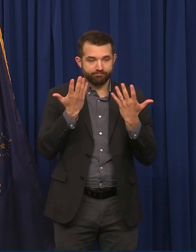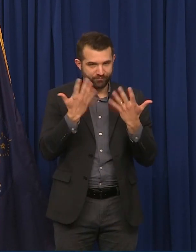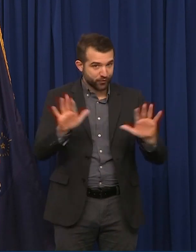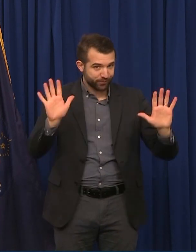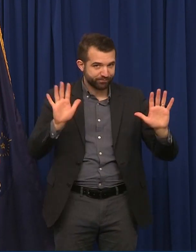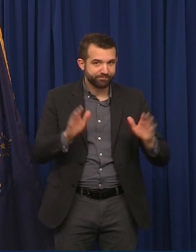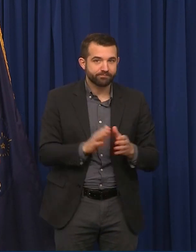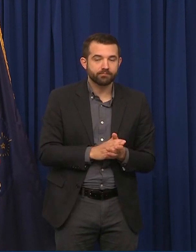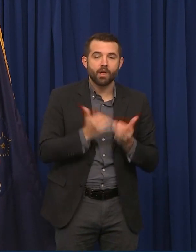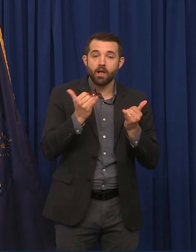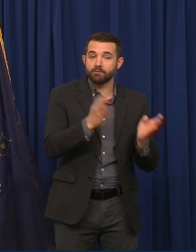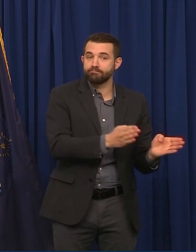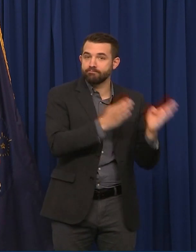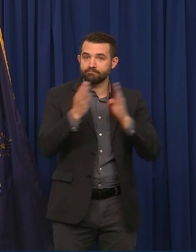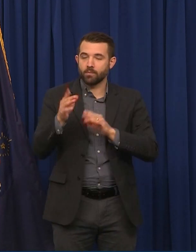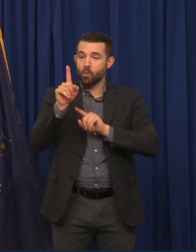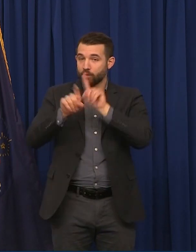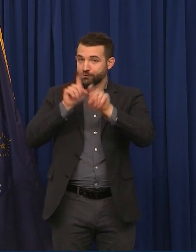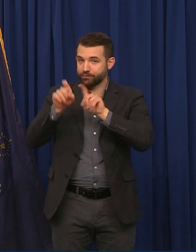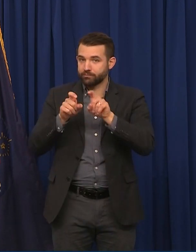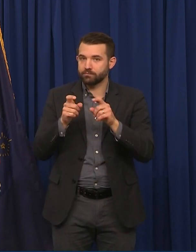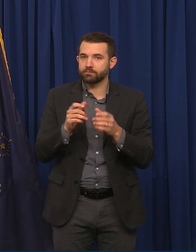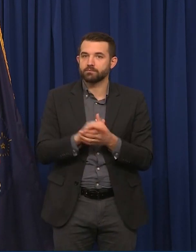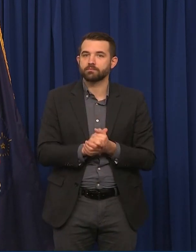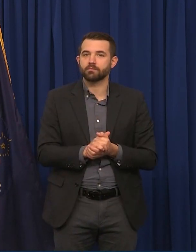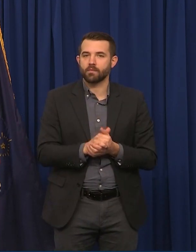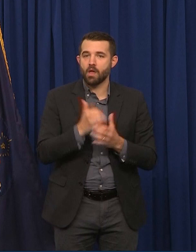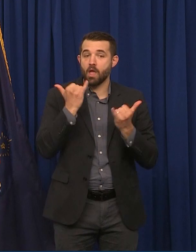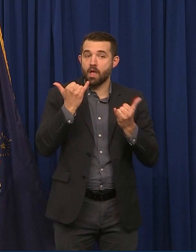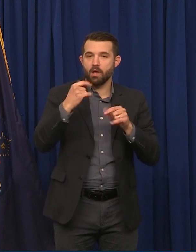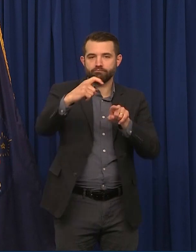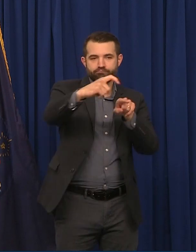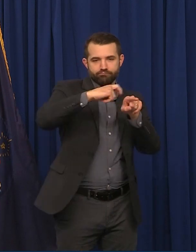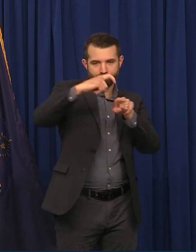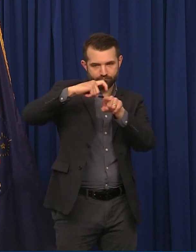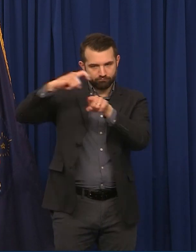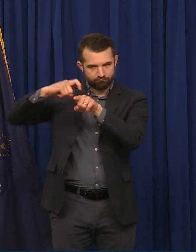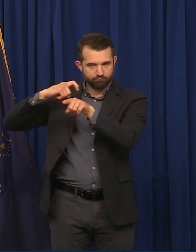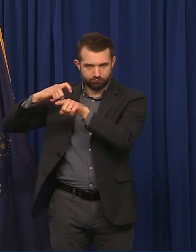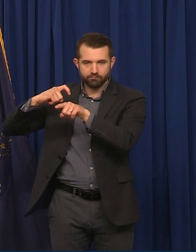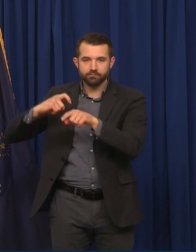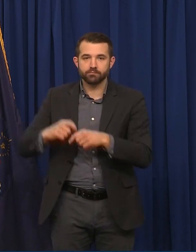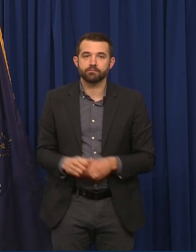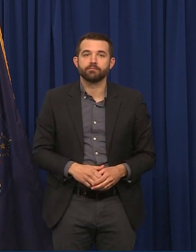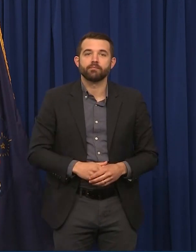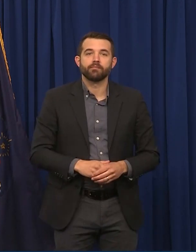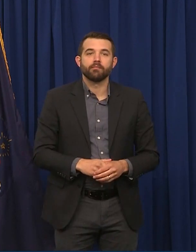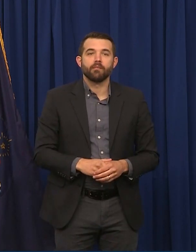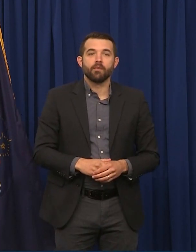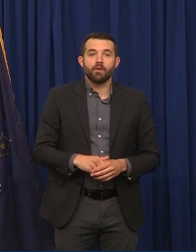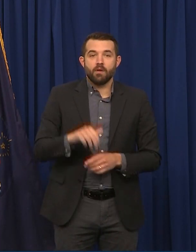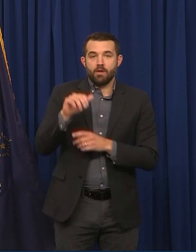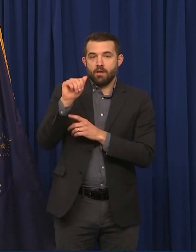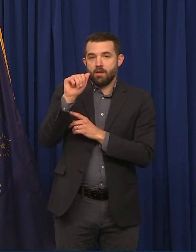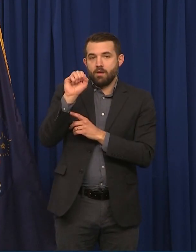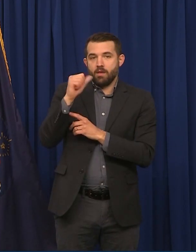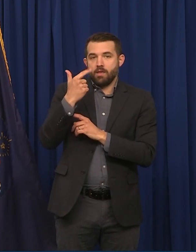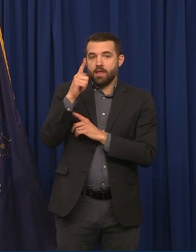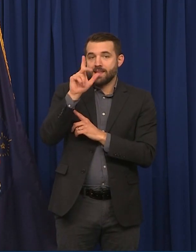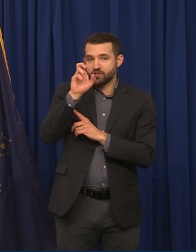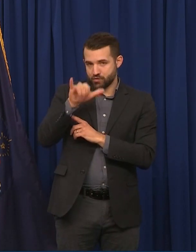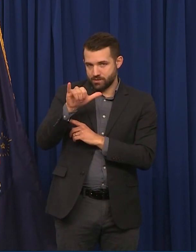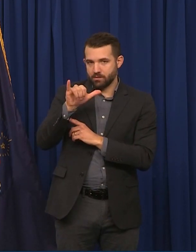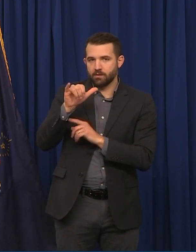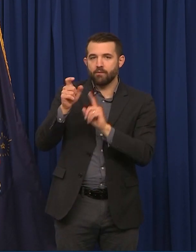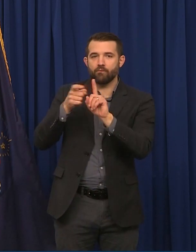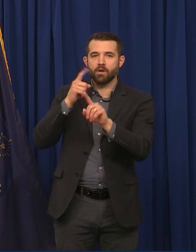with our colleagues from the media by phone. And so I'd like to start with Ashley Blackford up in Aroostook County. Thank you,